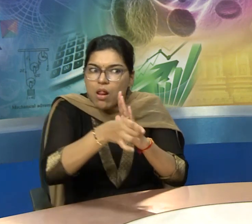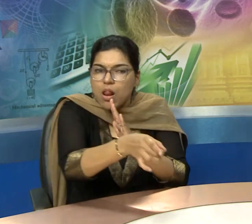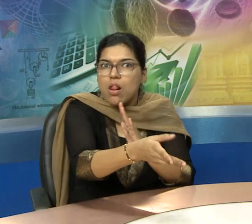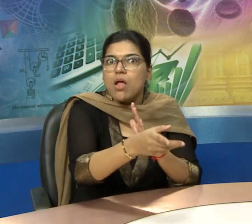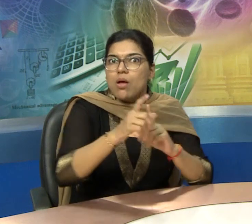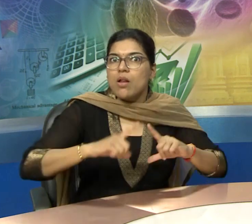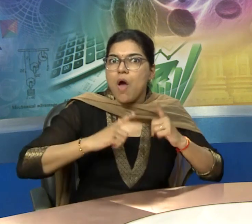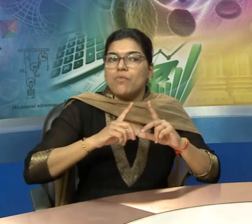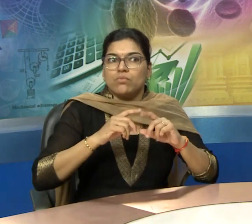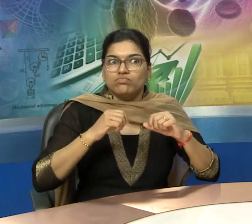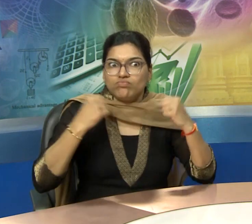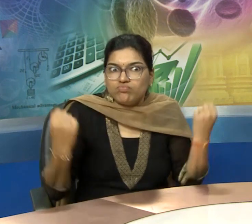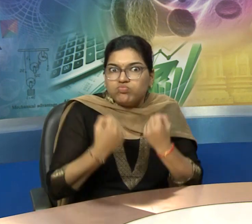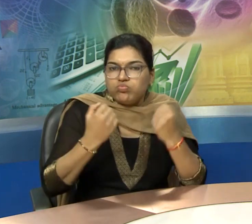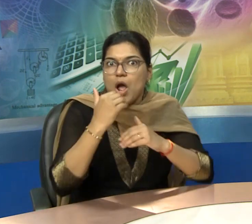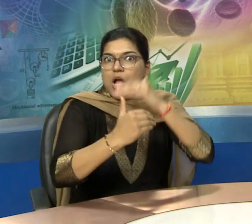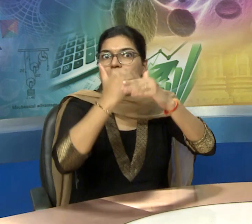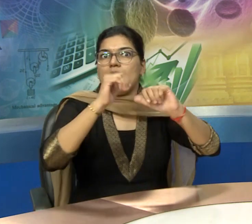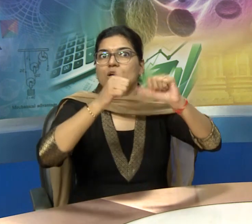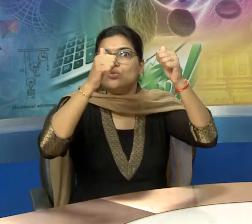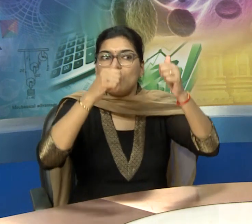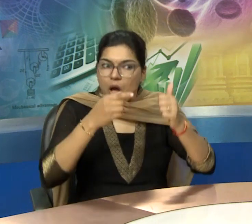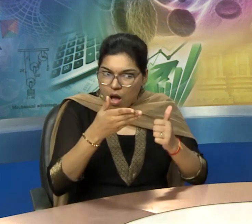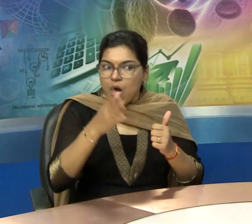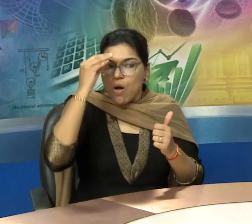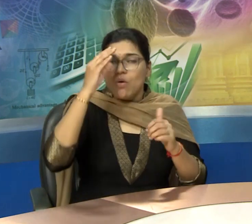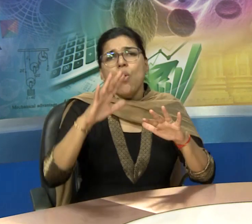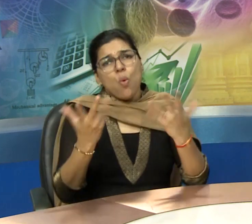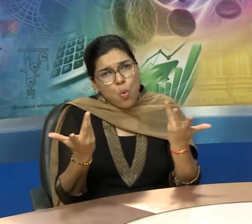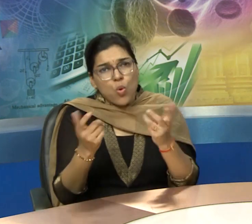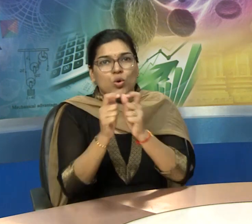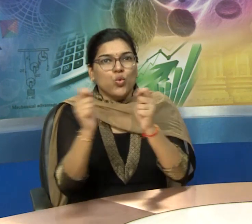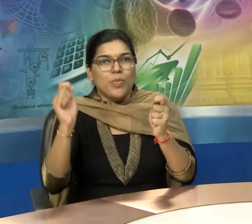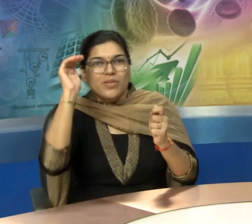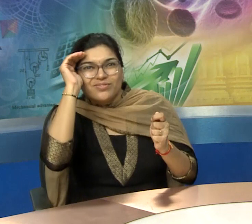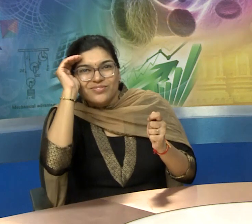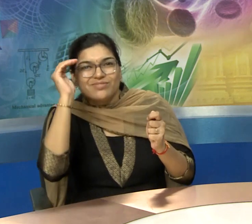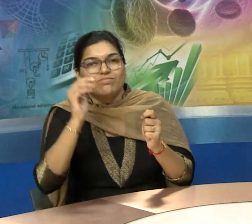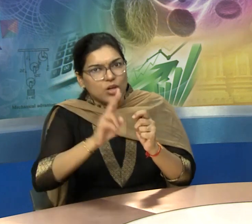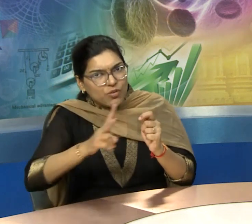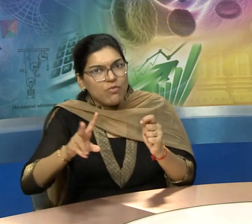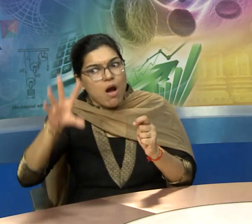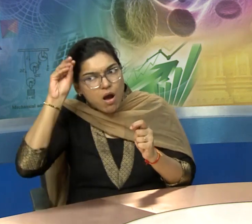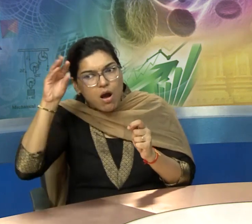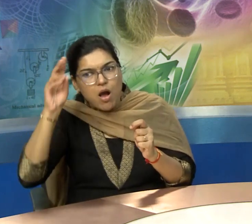recreational reading, and any user or reader who comes in the library gets